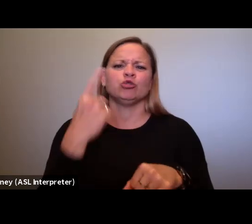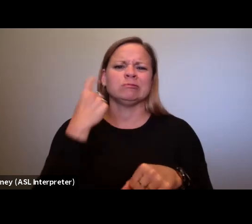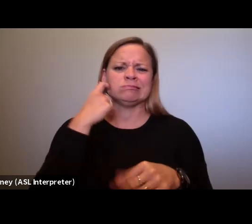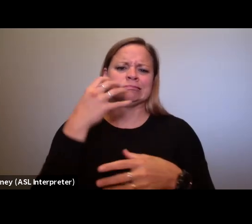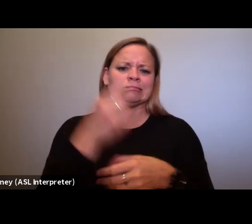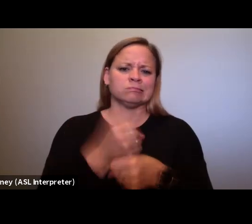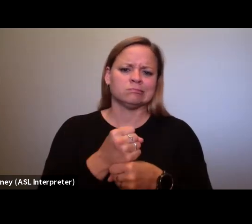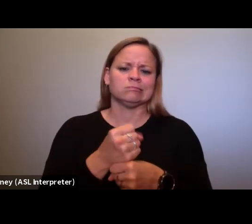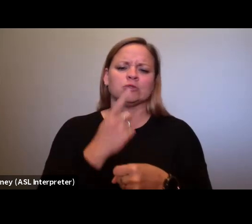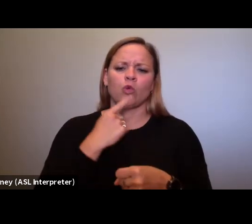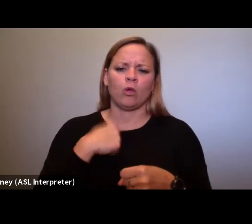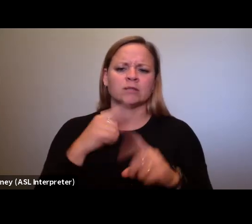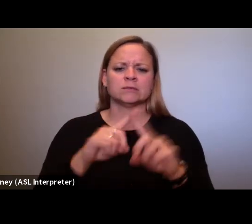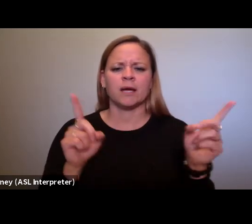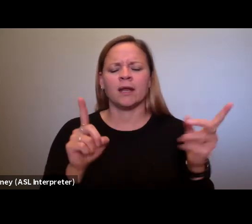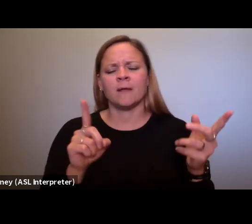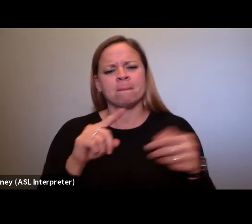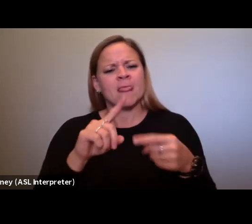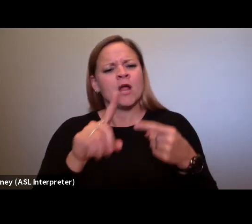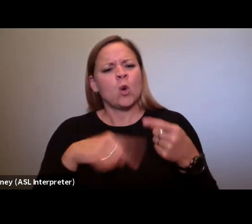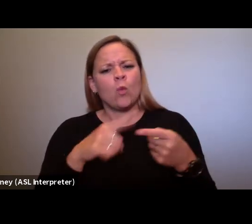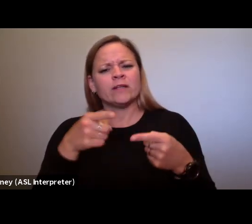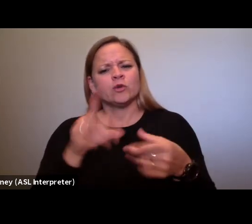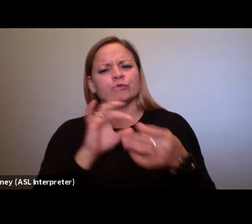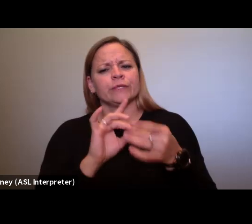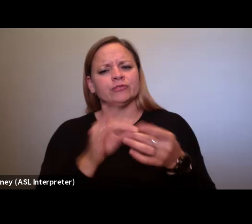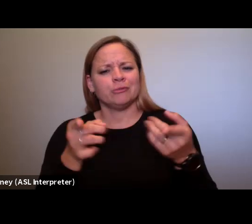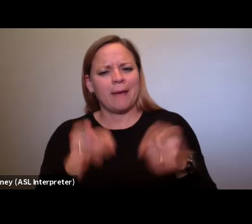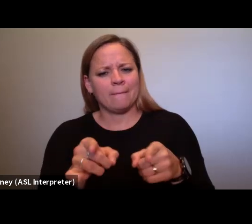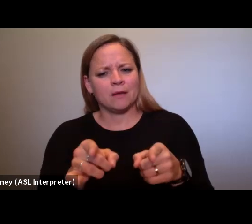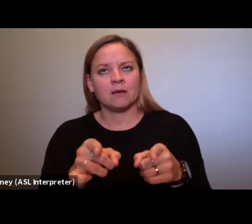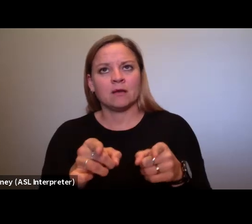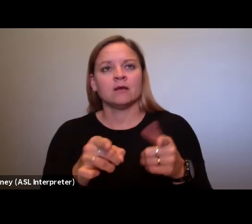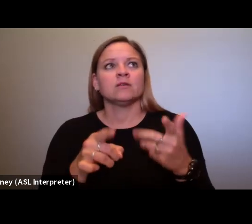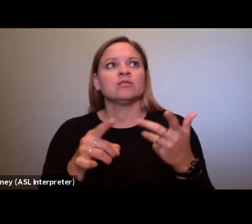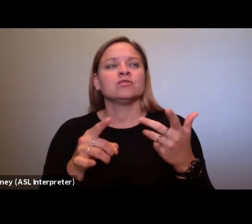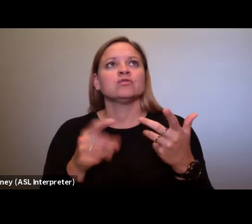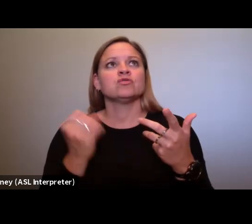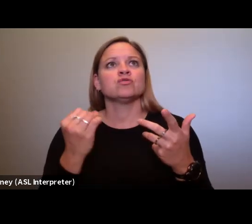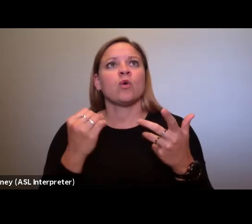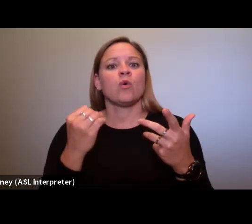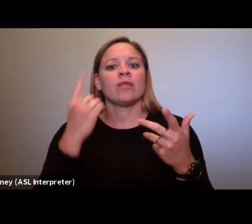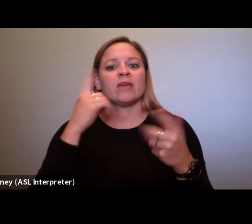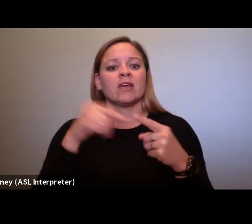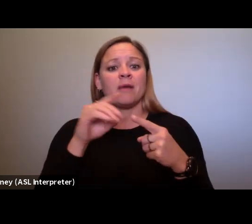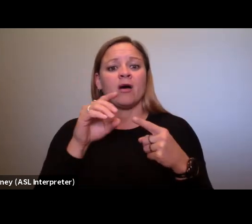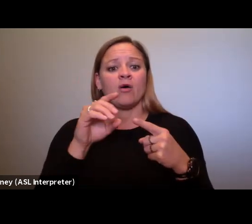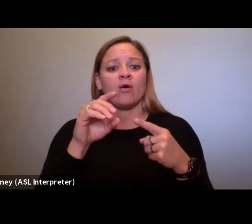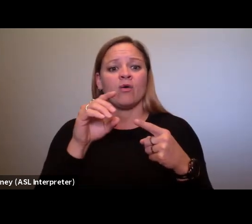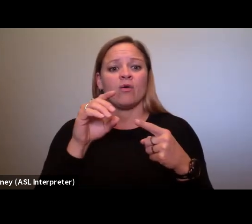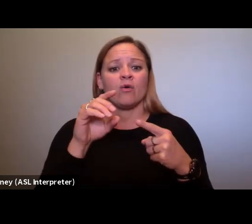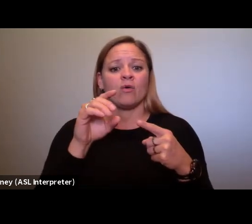second piece, right? That when did those relationships happen? So thinking about this from the perspective of CILs that want to get started in this